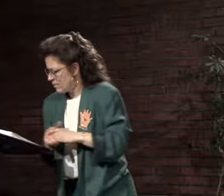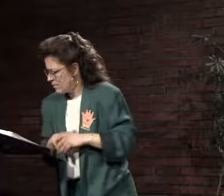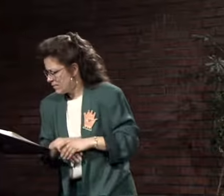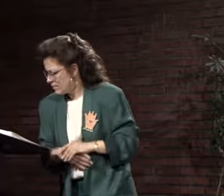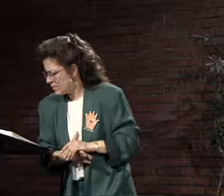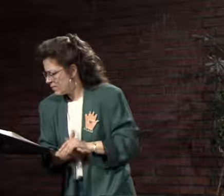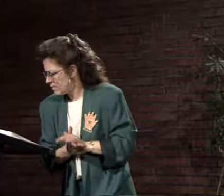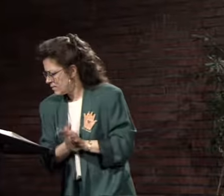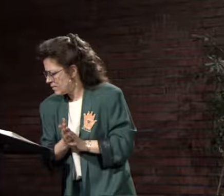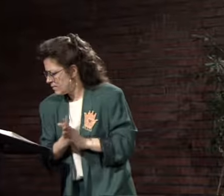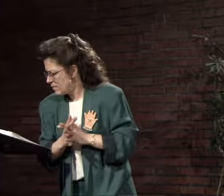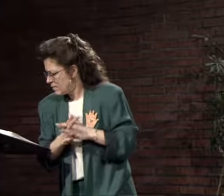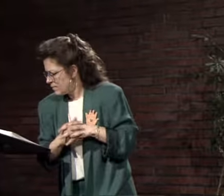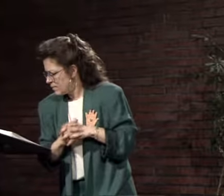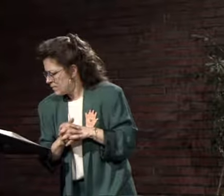Let's see.